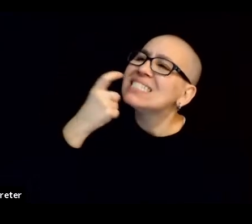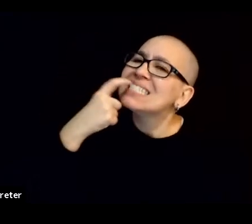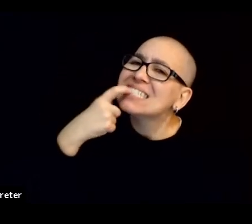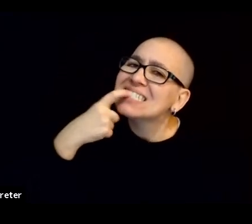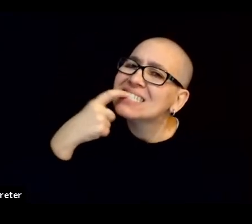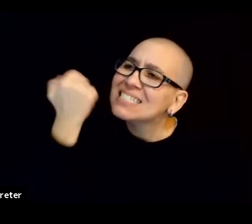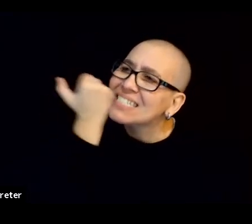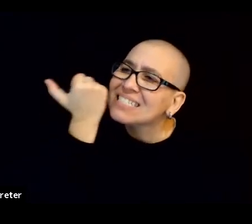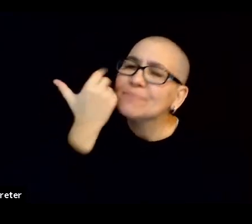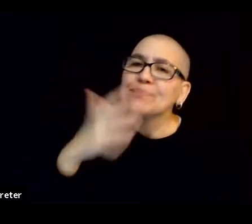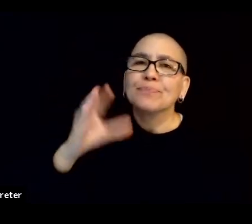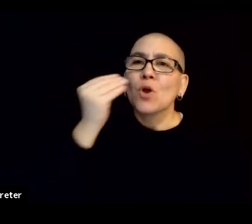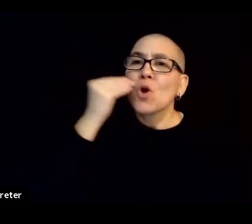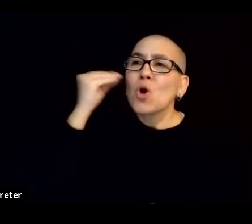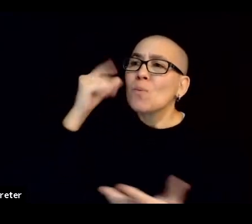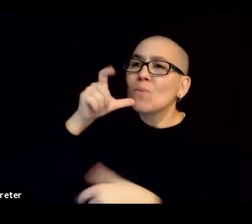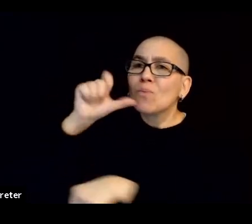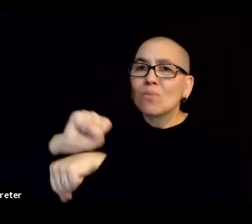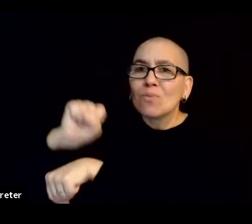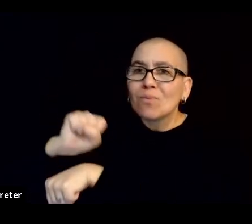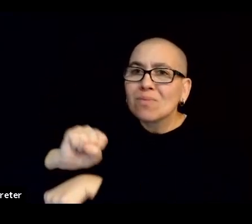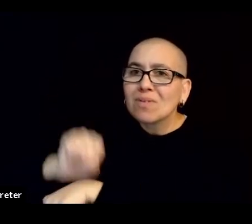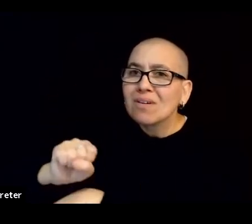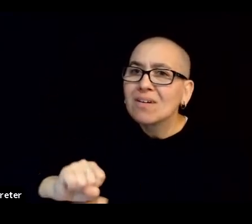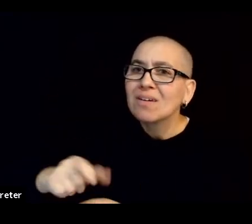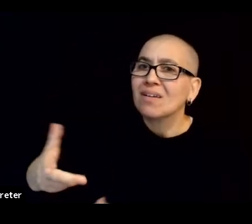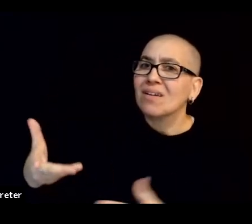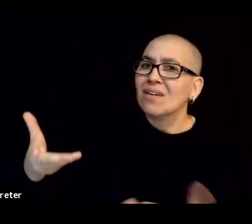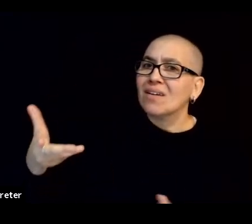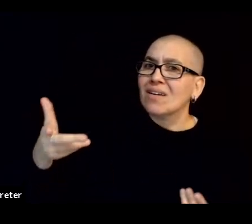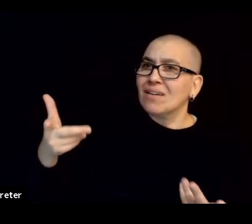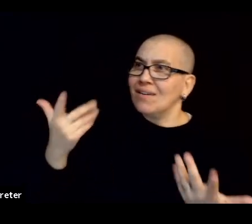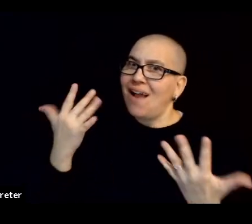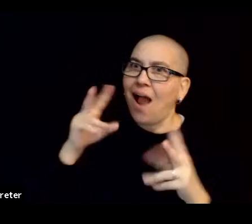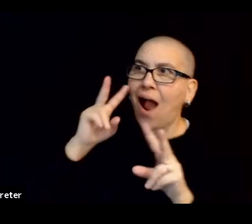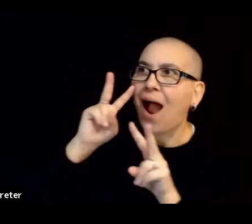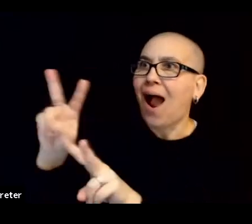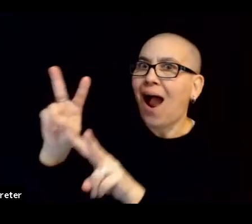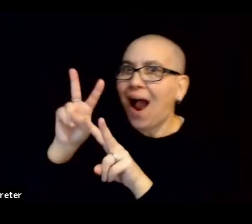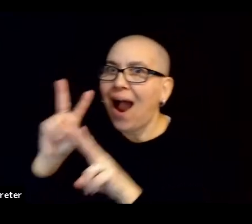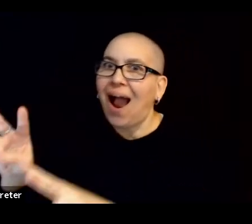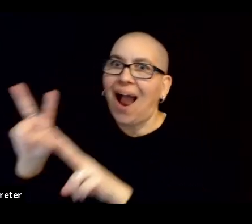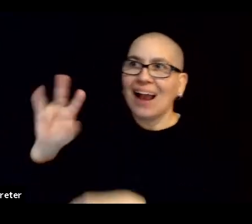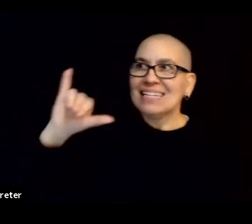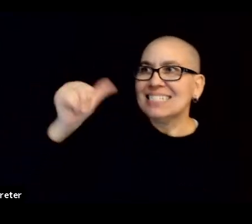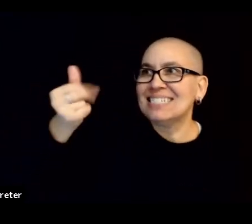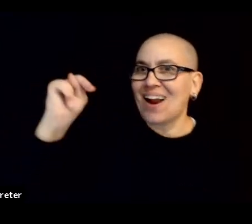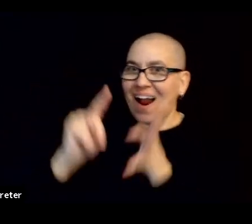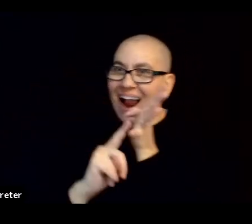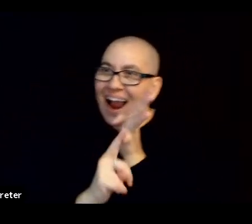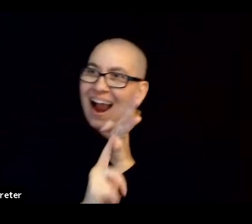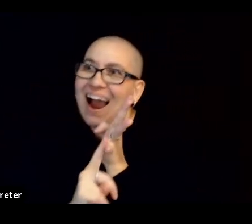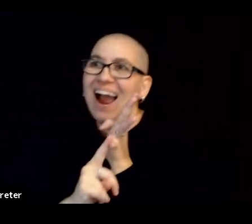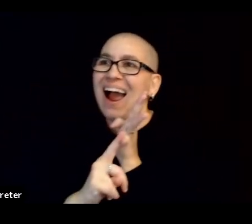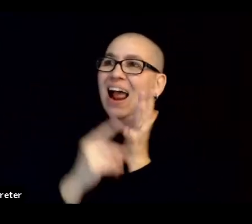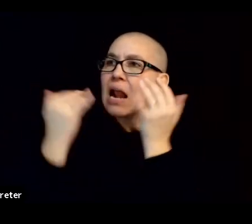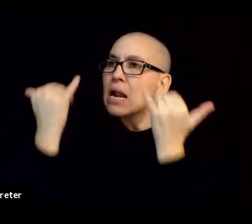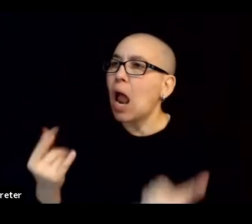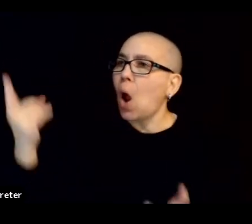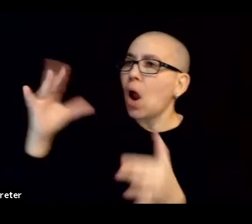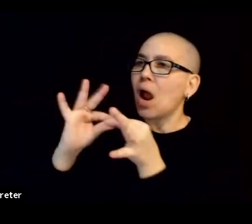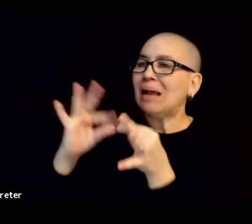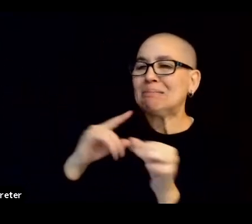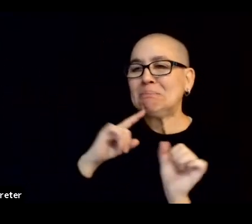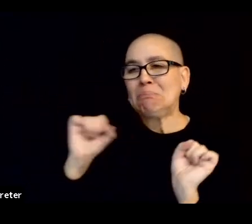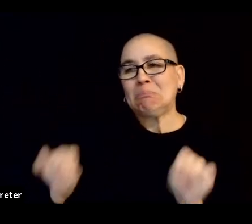a shot, at least by the end of the month, their first shot. And now they're hearing, oh, there's going to be some new people who